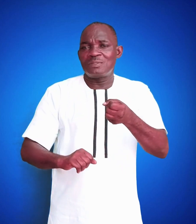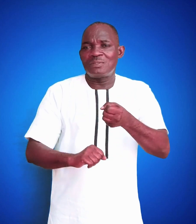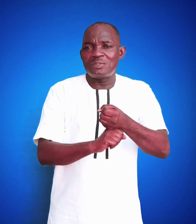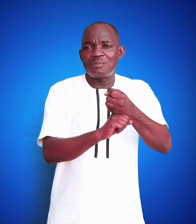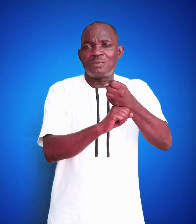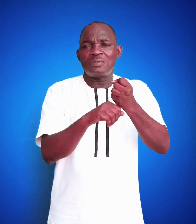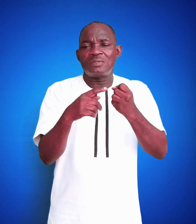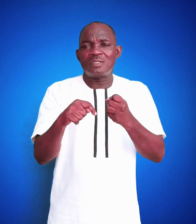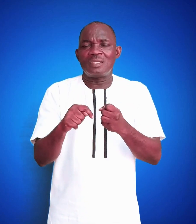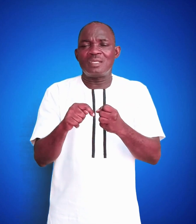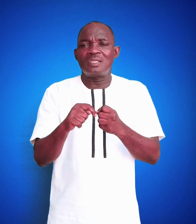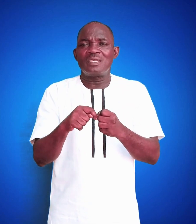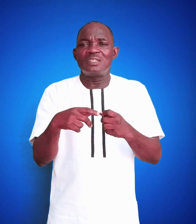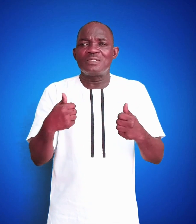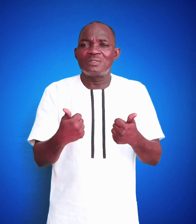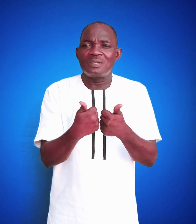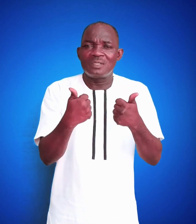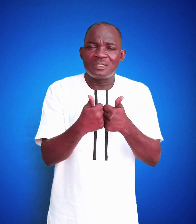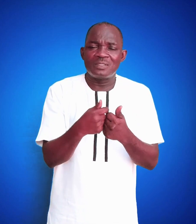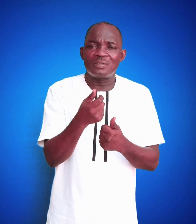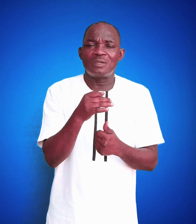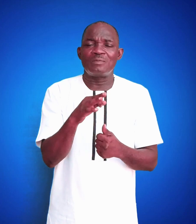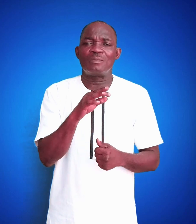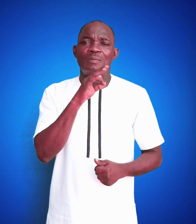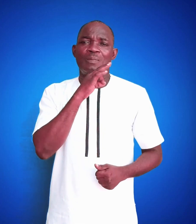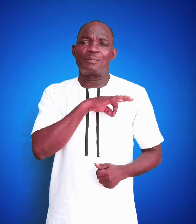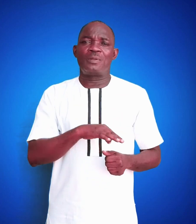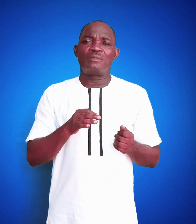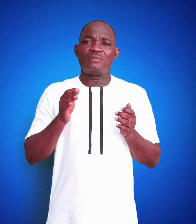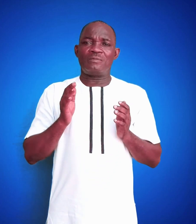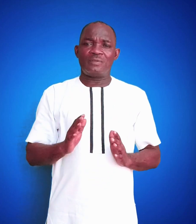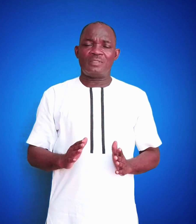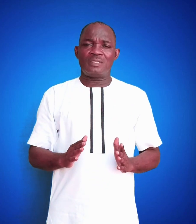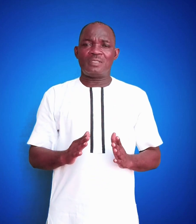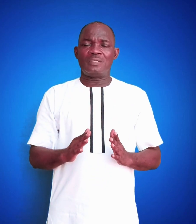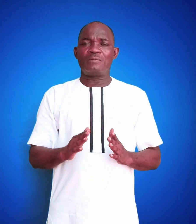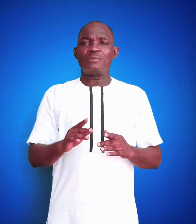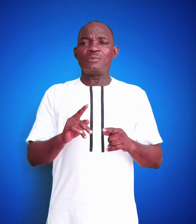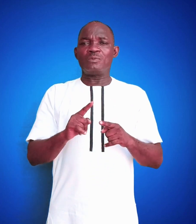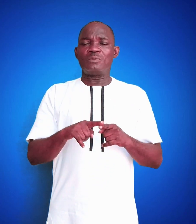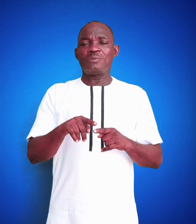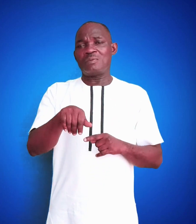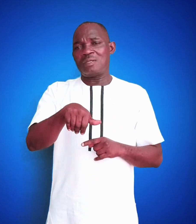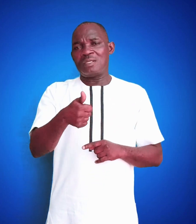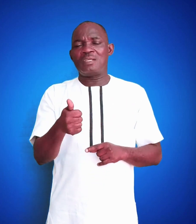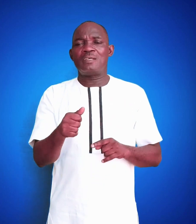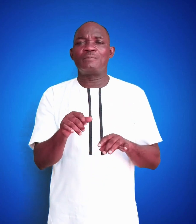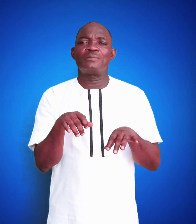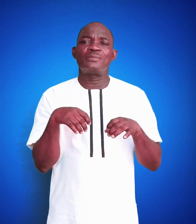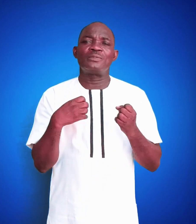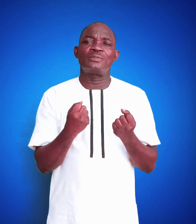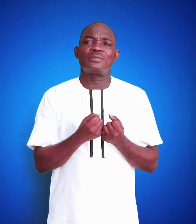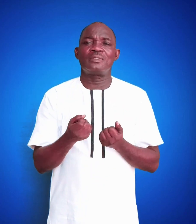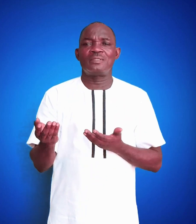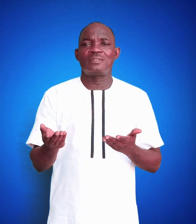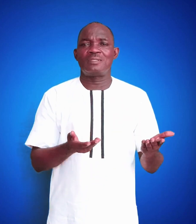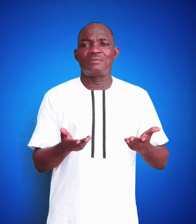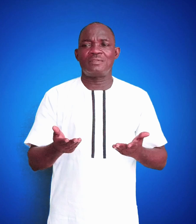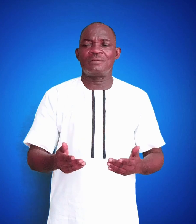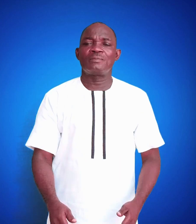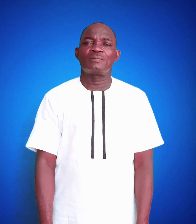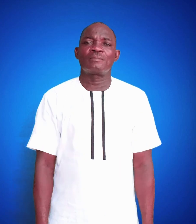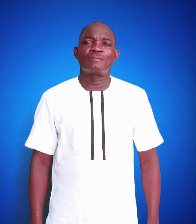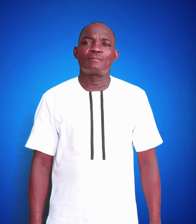Support the linkage of beneficiaries to other social services.